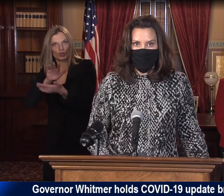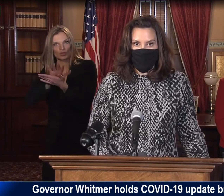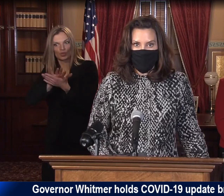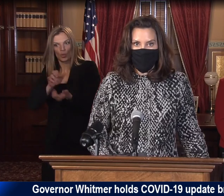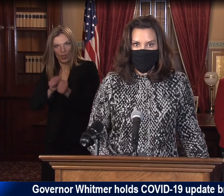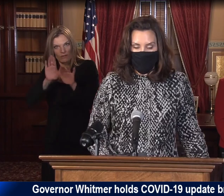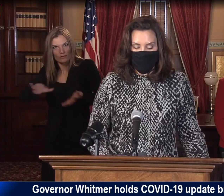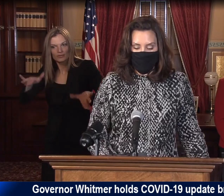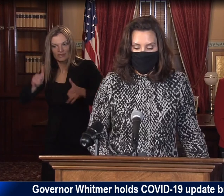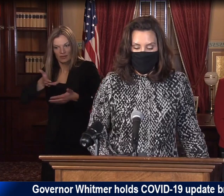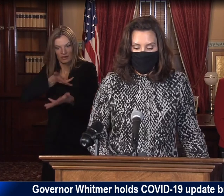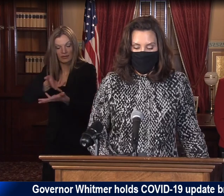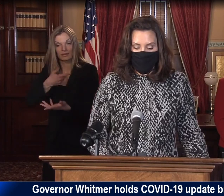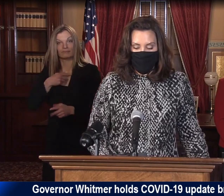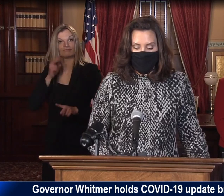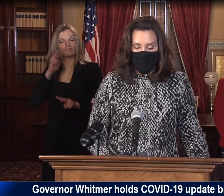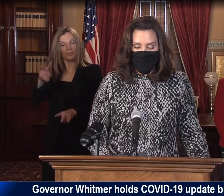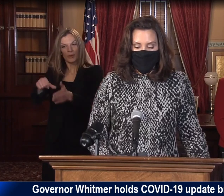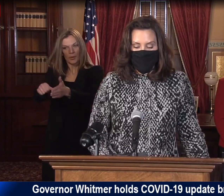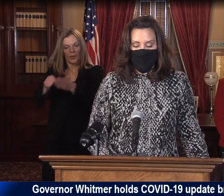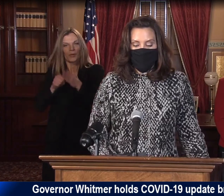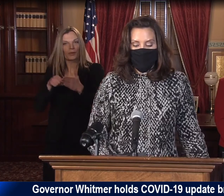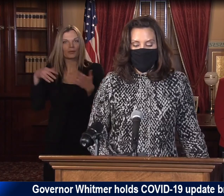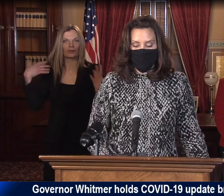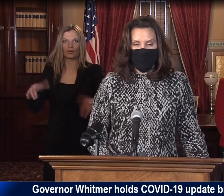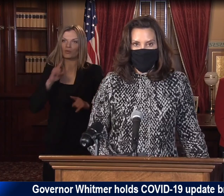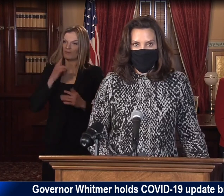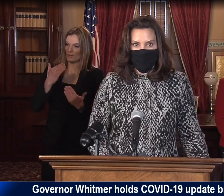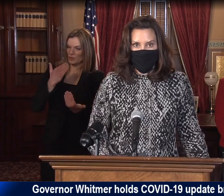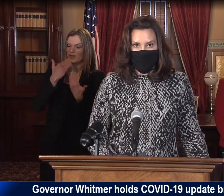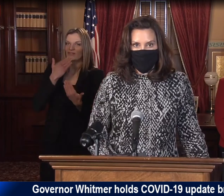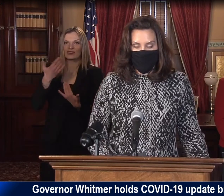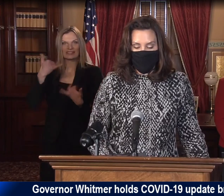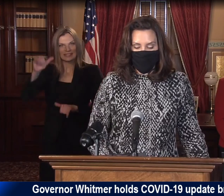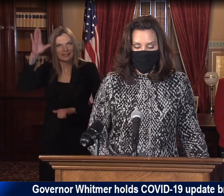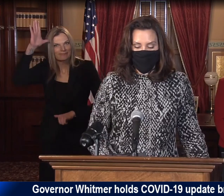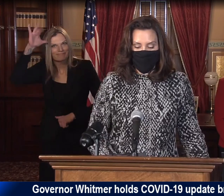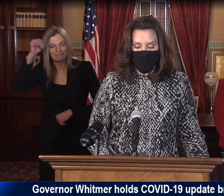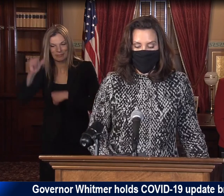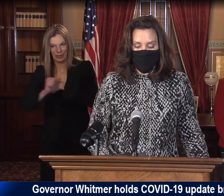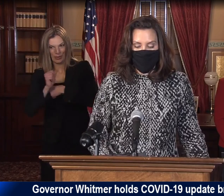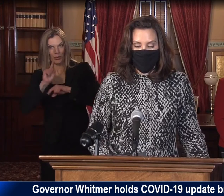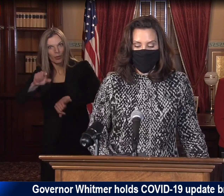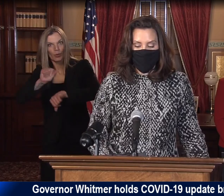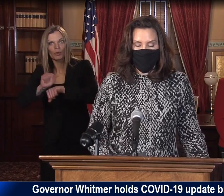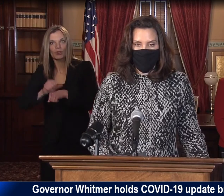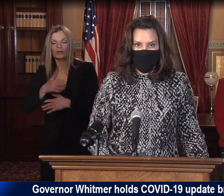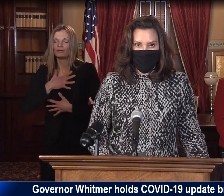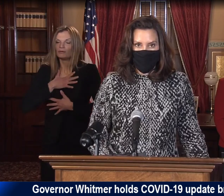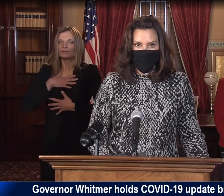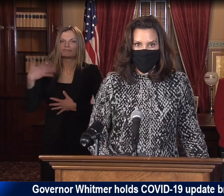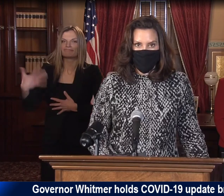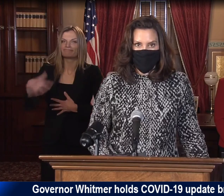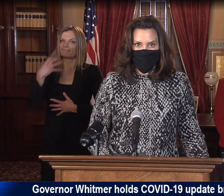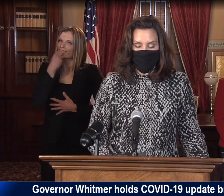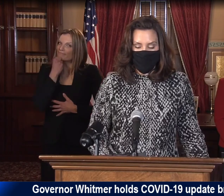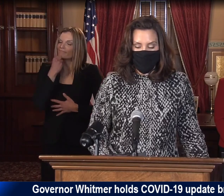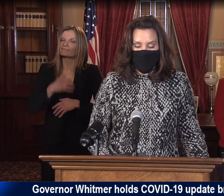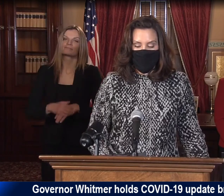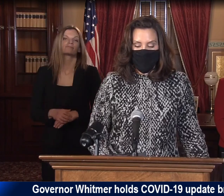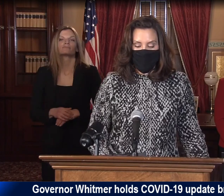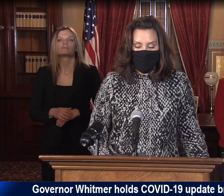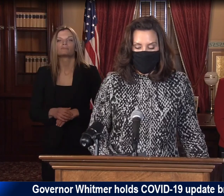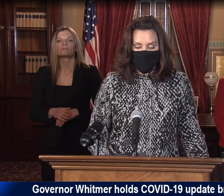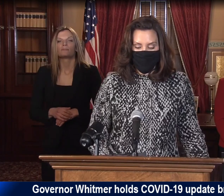heroes, and we are grateful. Since day one of this pandemic, educators have stepped up and led, providing our students